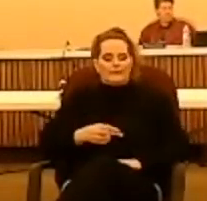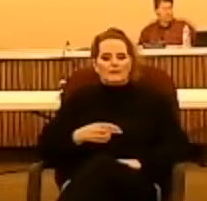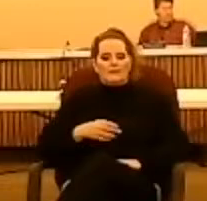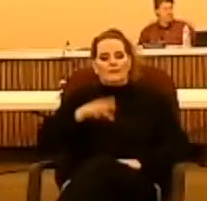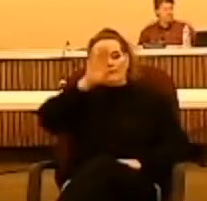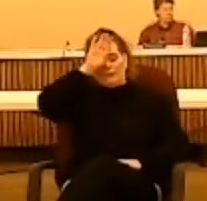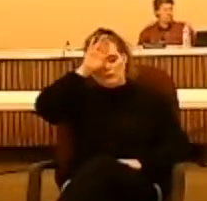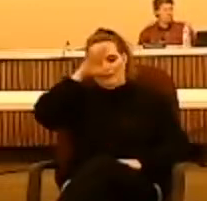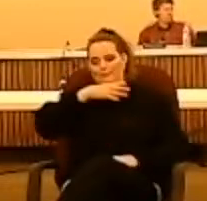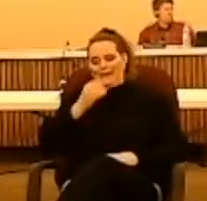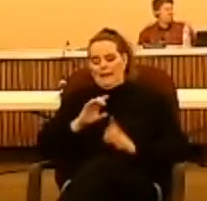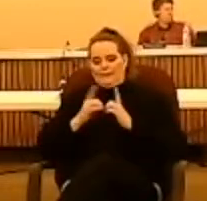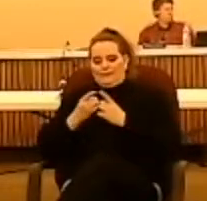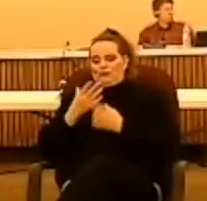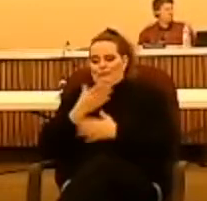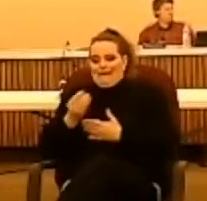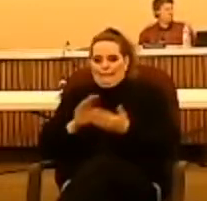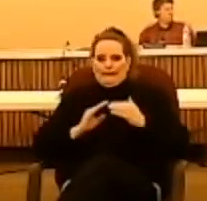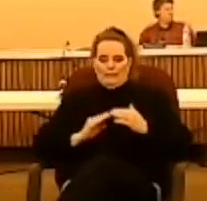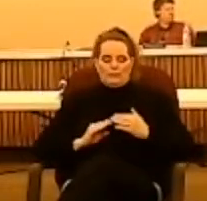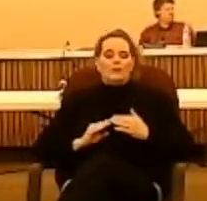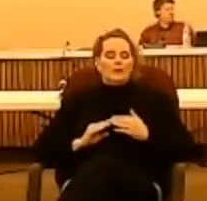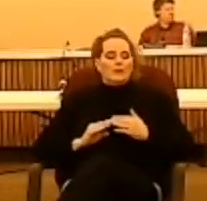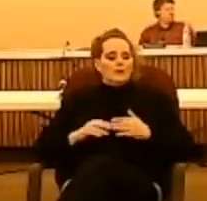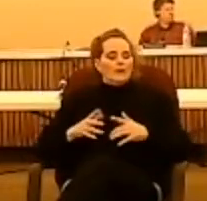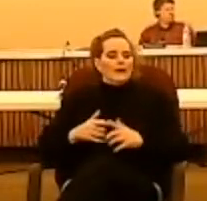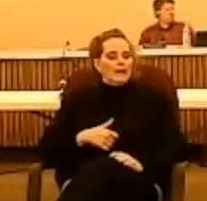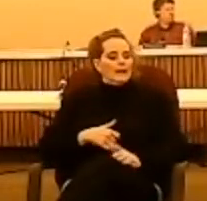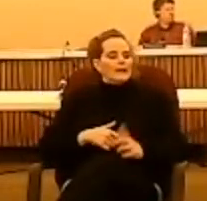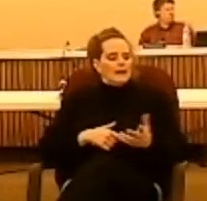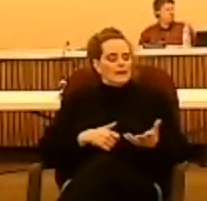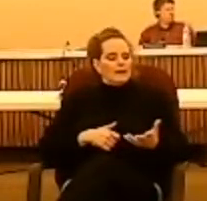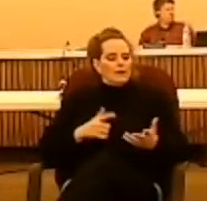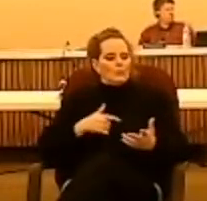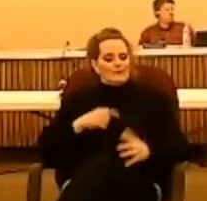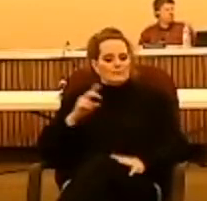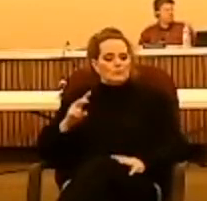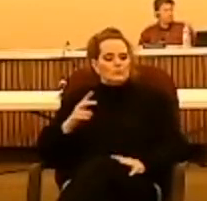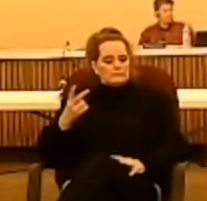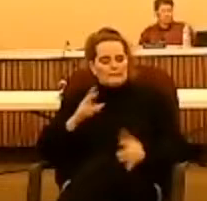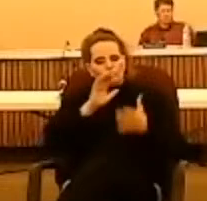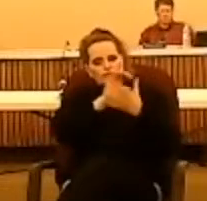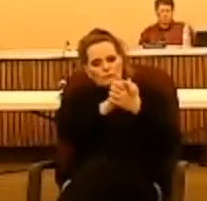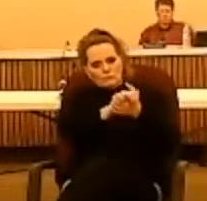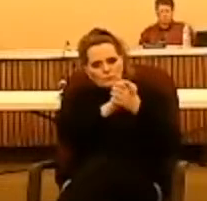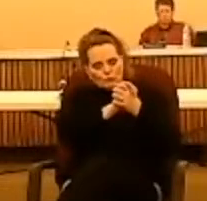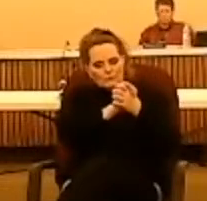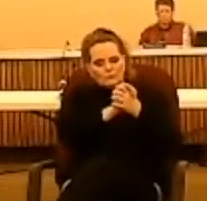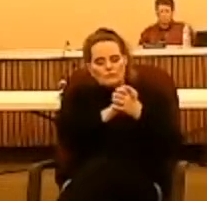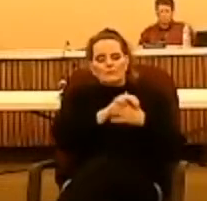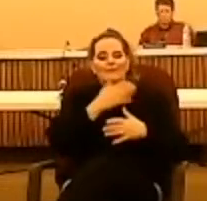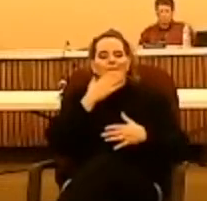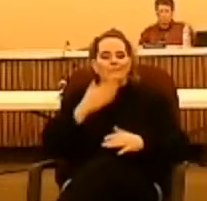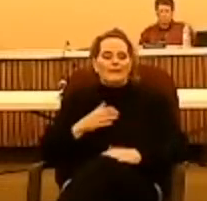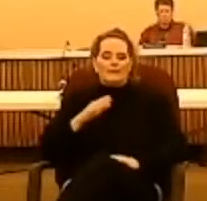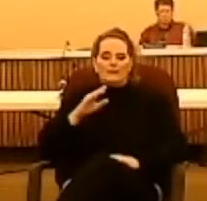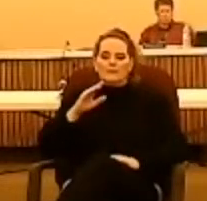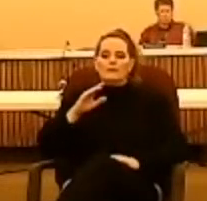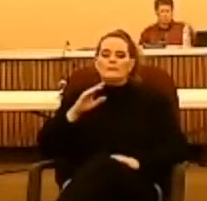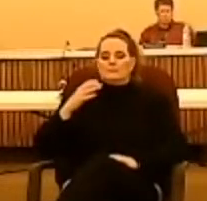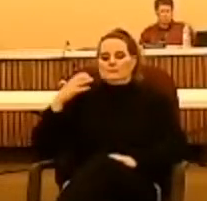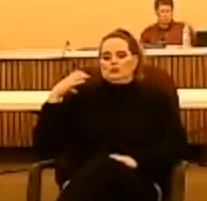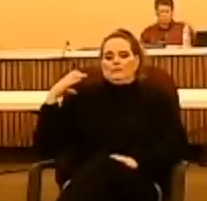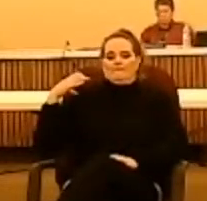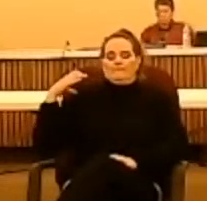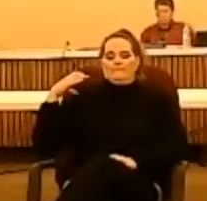fire district in the town. And I would like to take a second to congratulate and thank Chief Zirinsky,